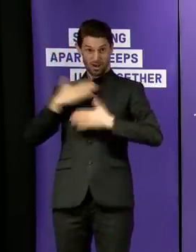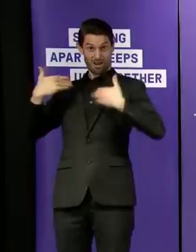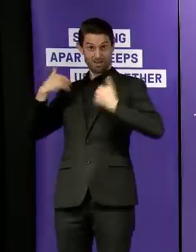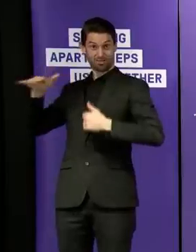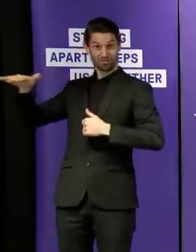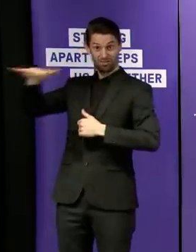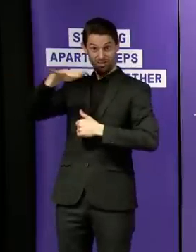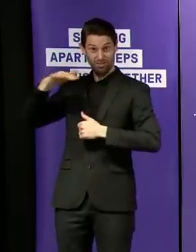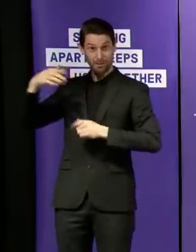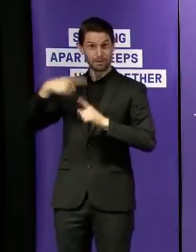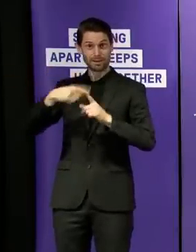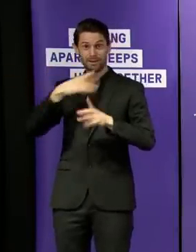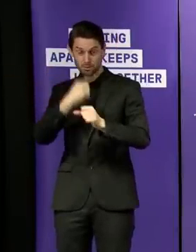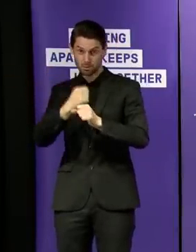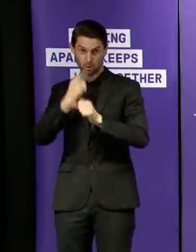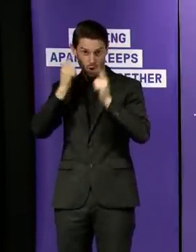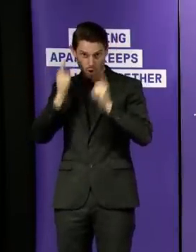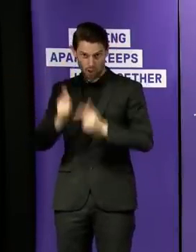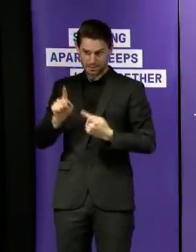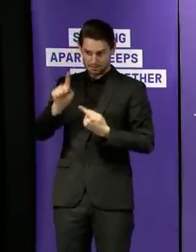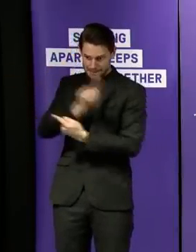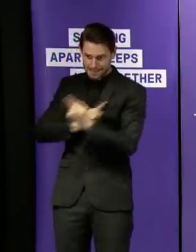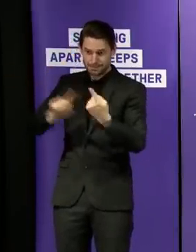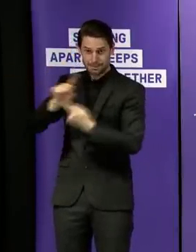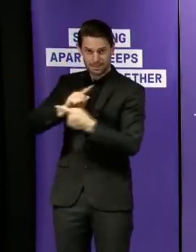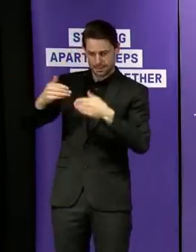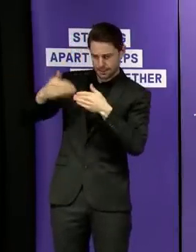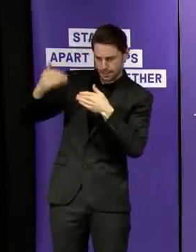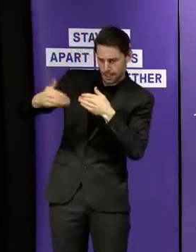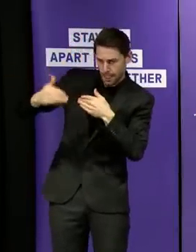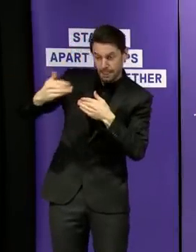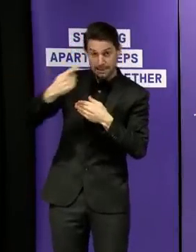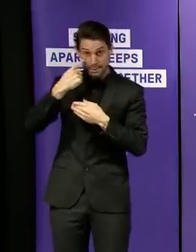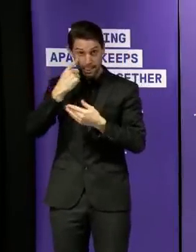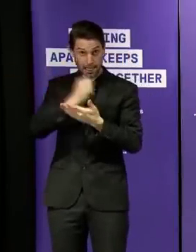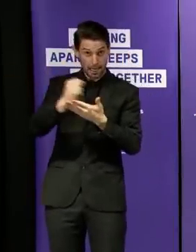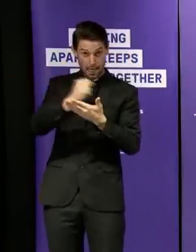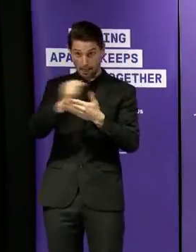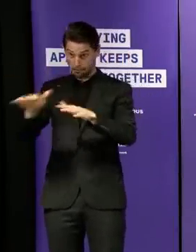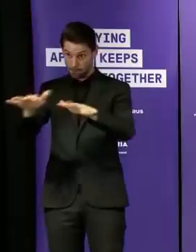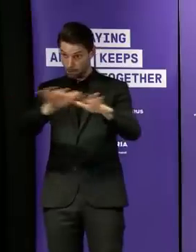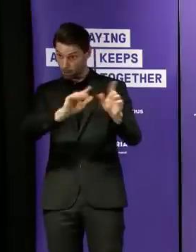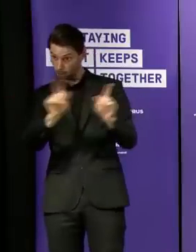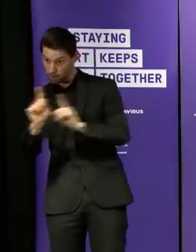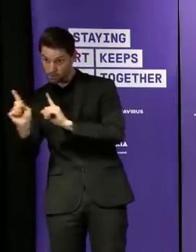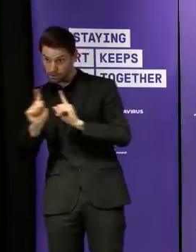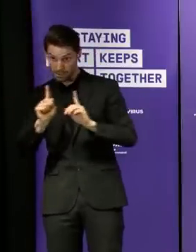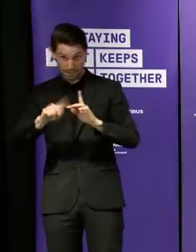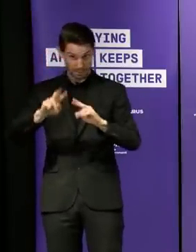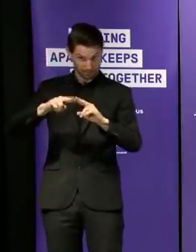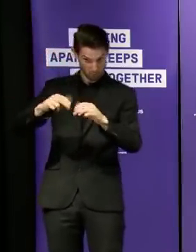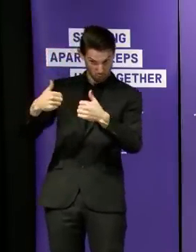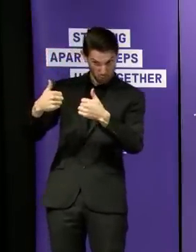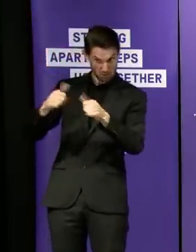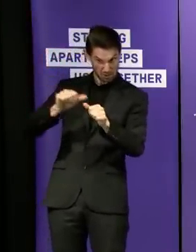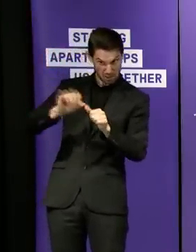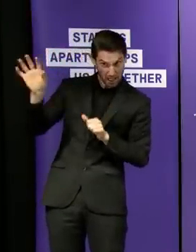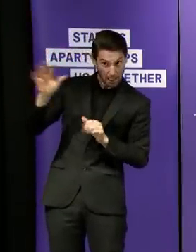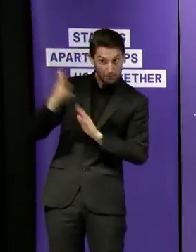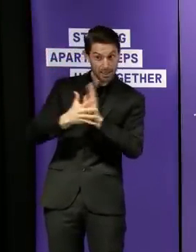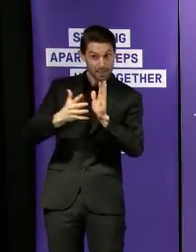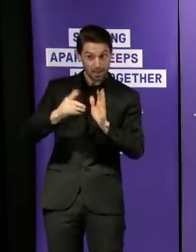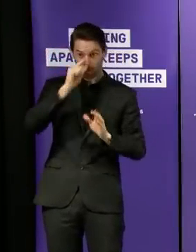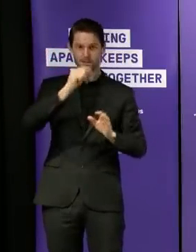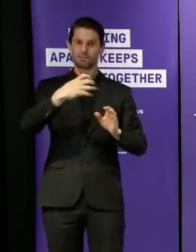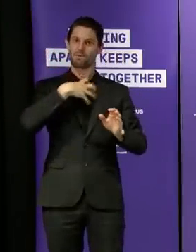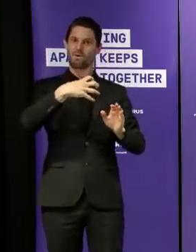weekend to see if we can bring things forward a little bit. And if that's not the case, then there'll be even more meetings all the way through.